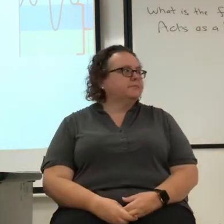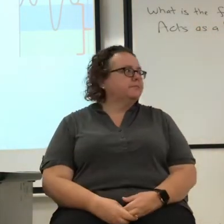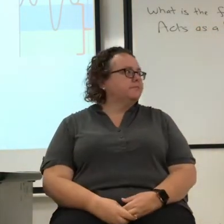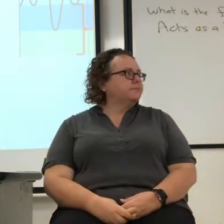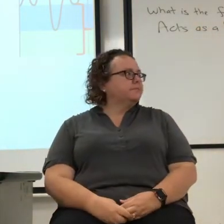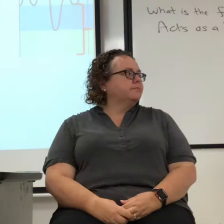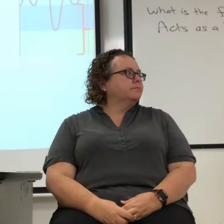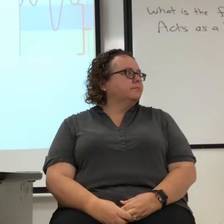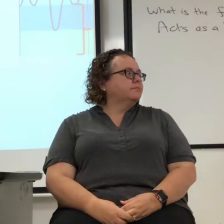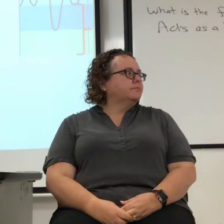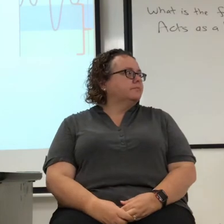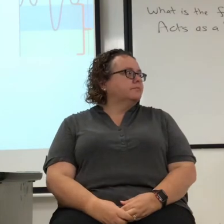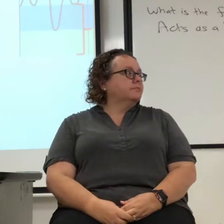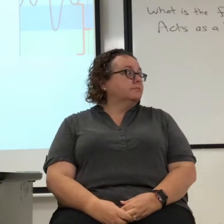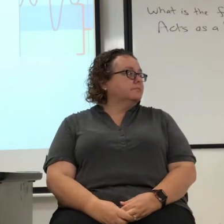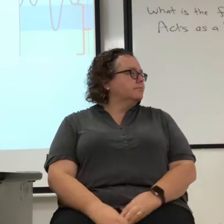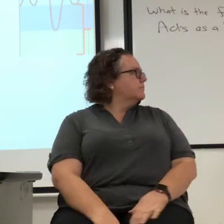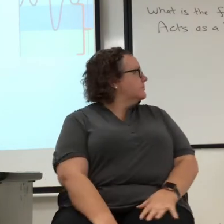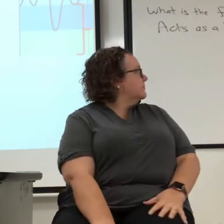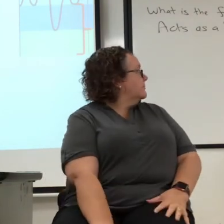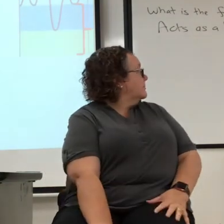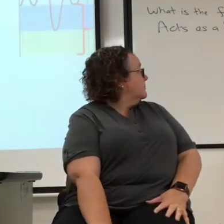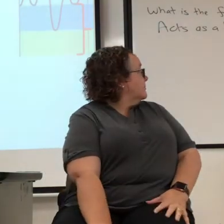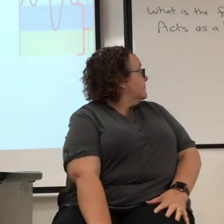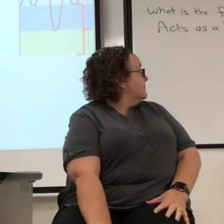to prevent